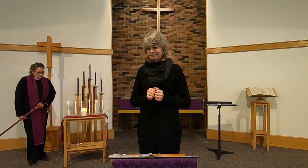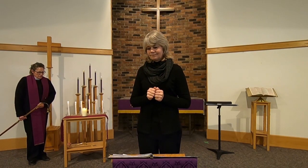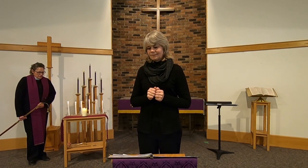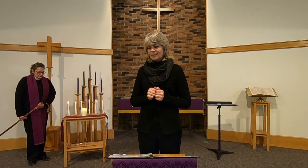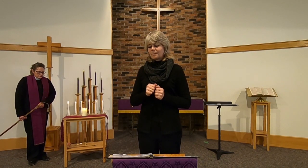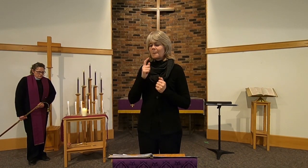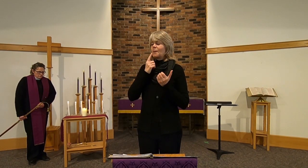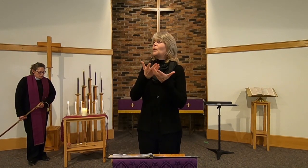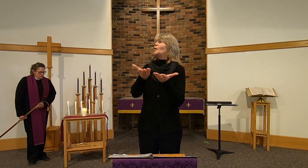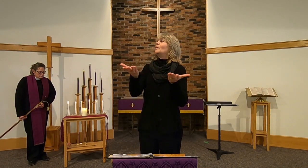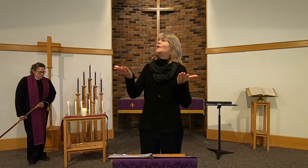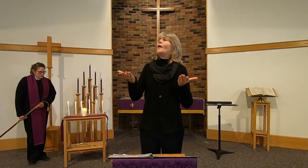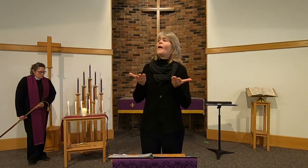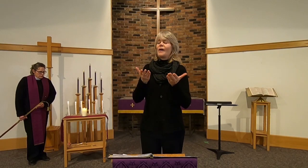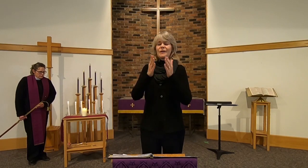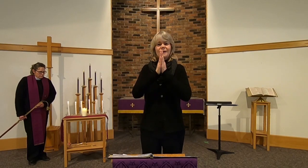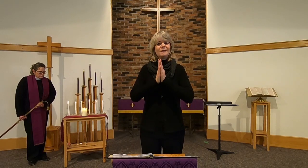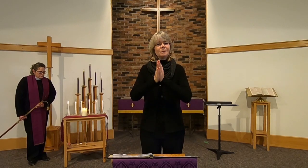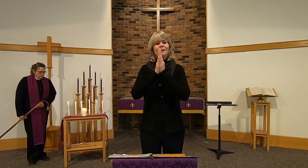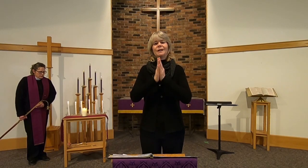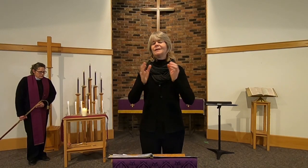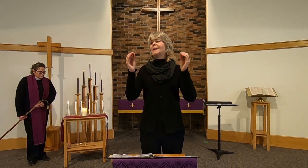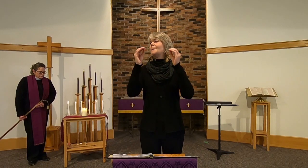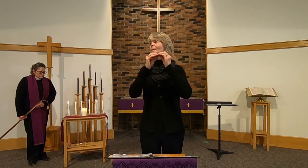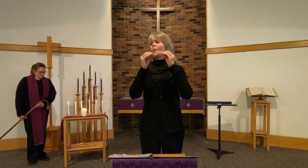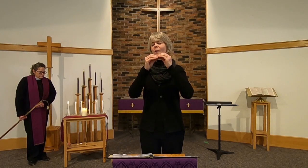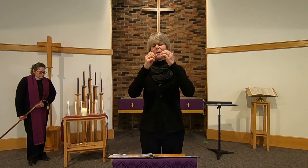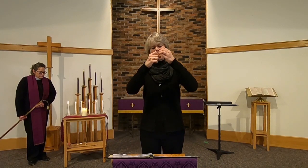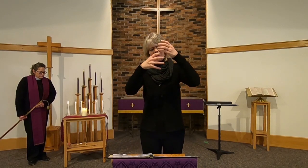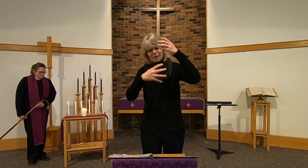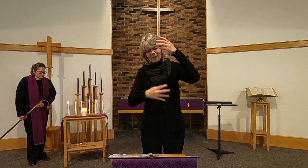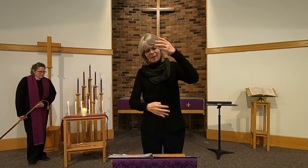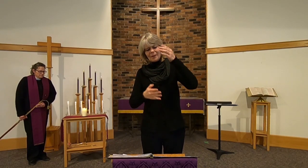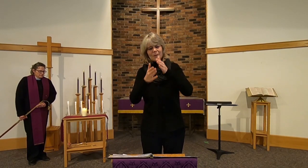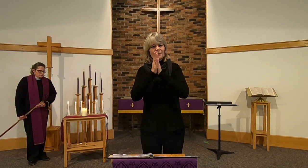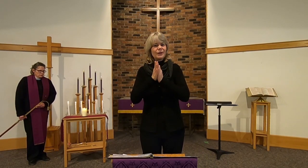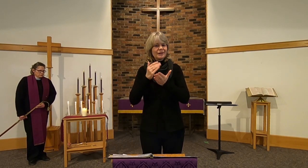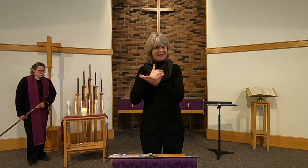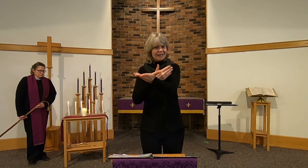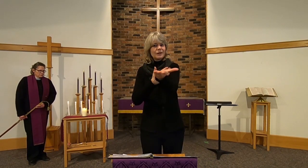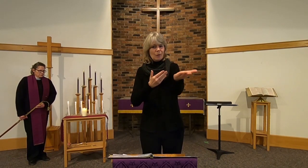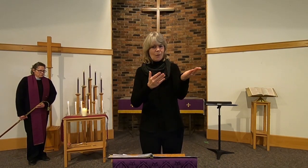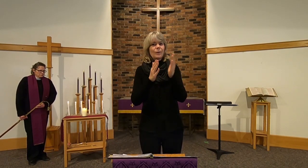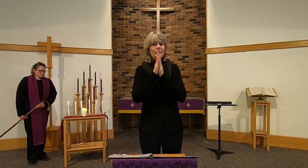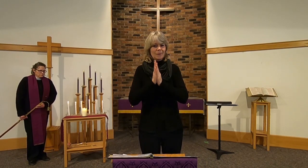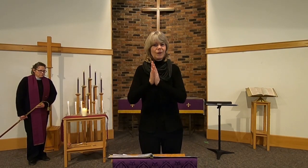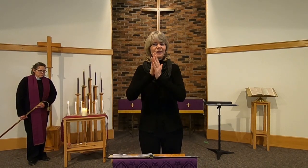For these prayers and the many, many more that we lift up,